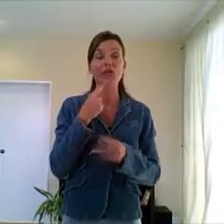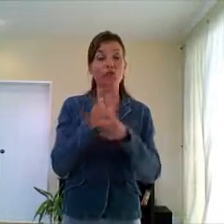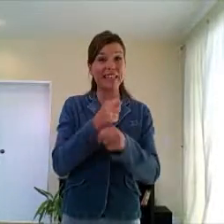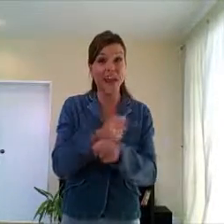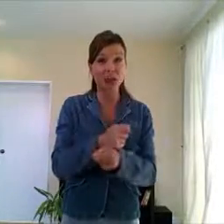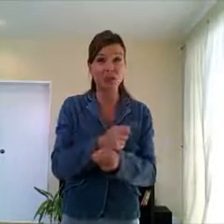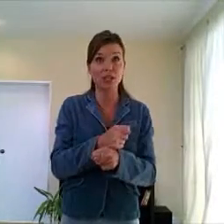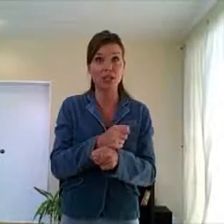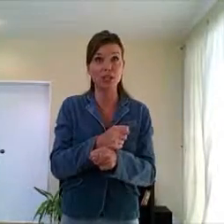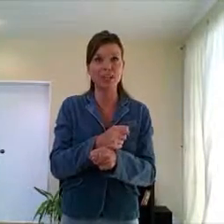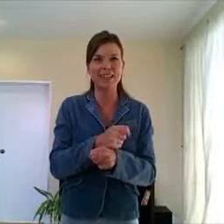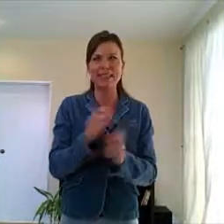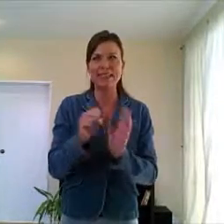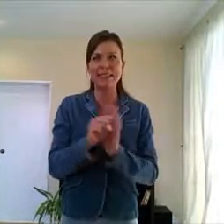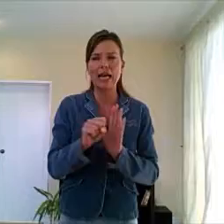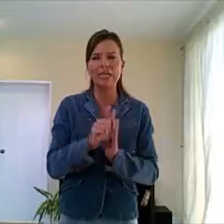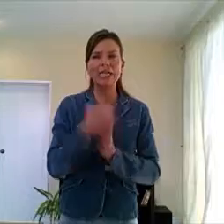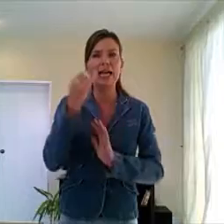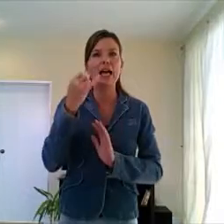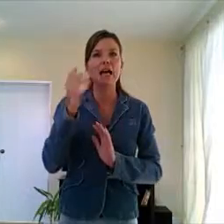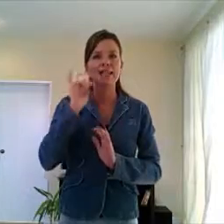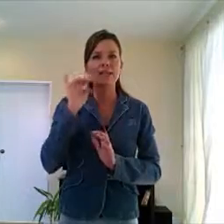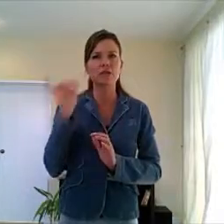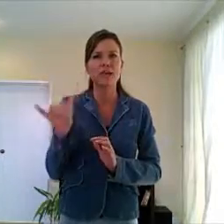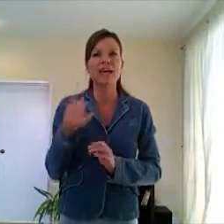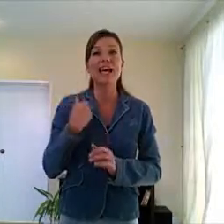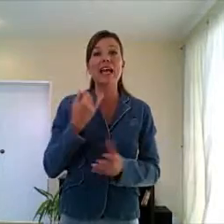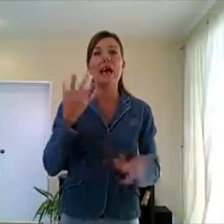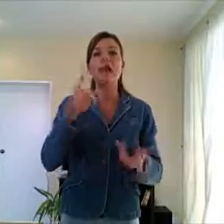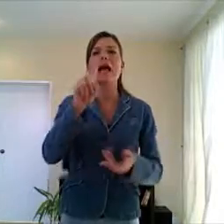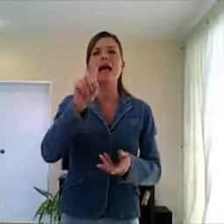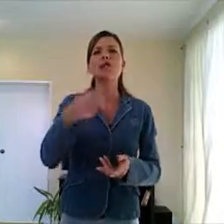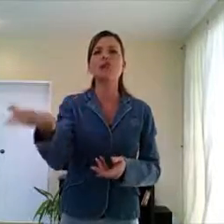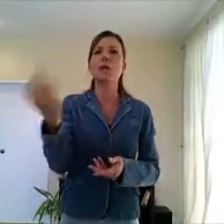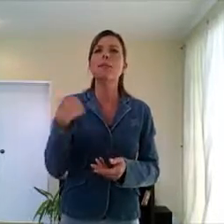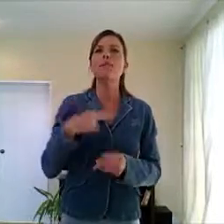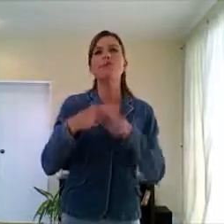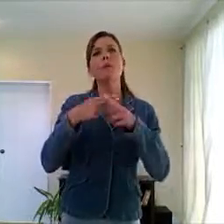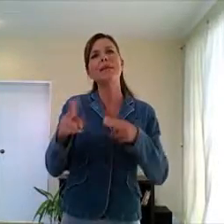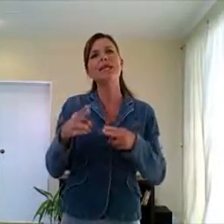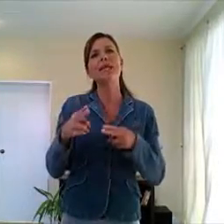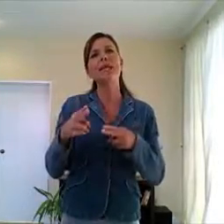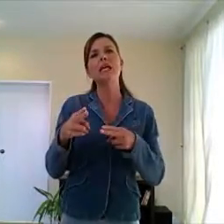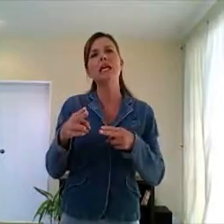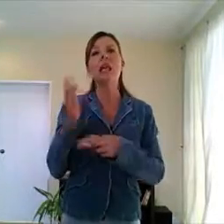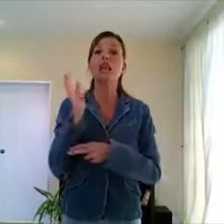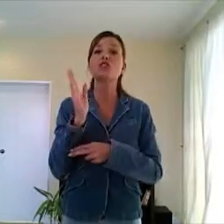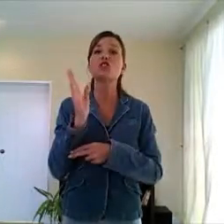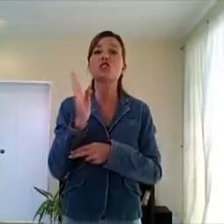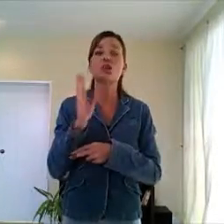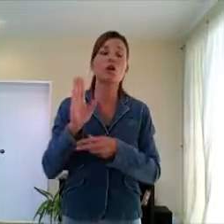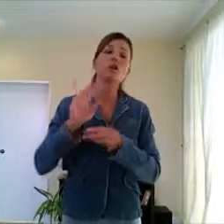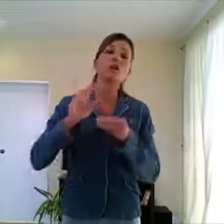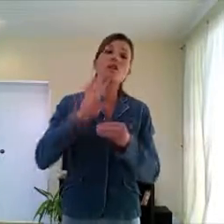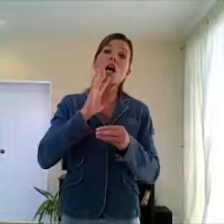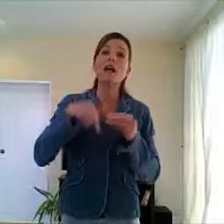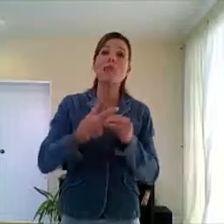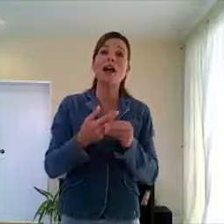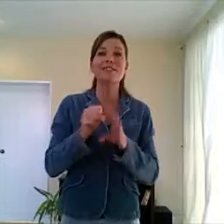I might ask you to come up and give a 3-minute mini lecture on sines. If you had analysis, you could do that, talk for